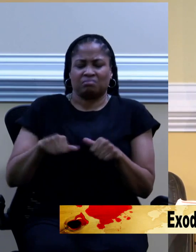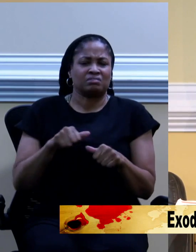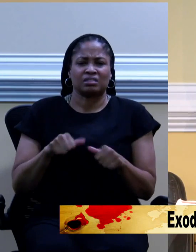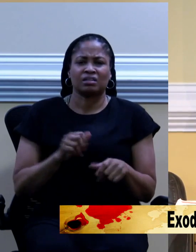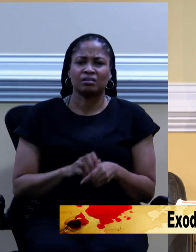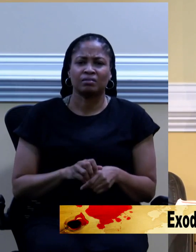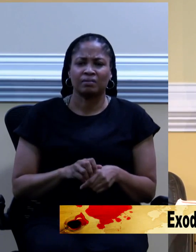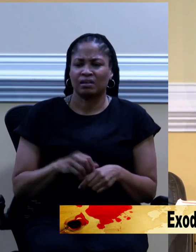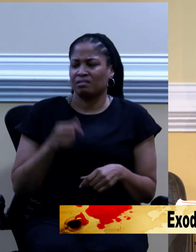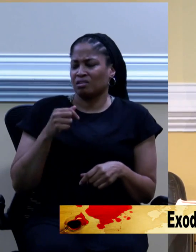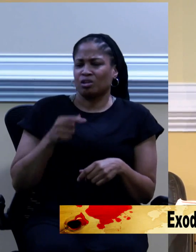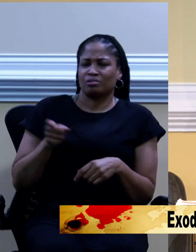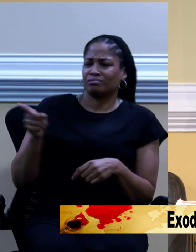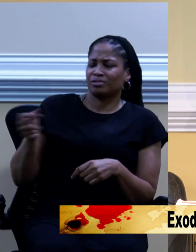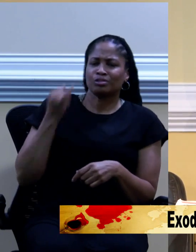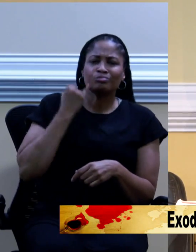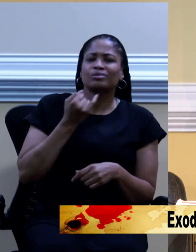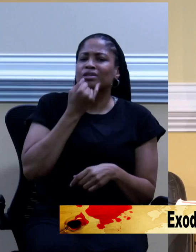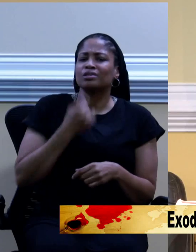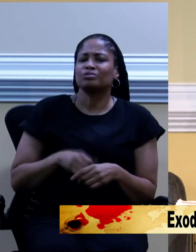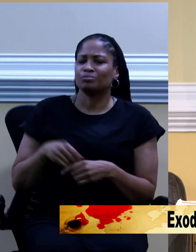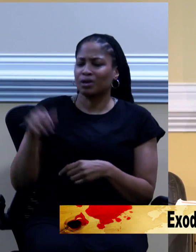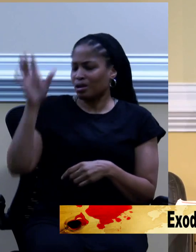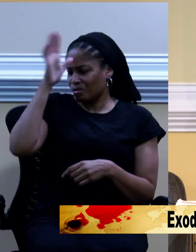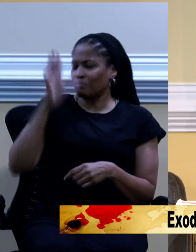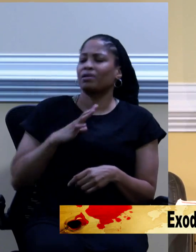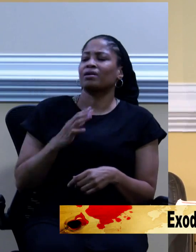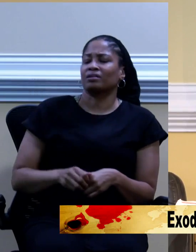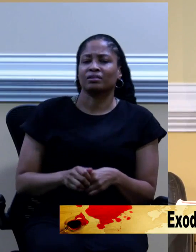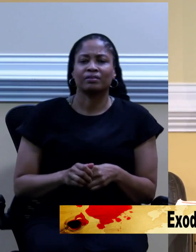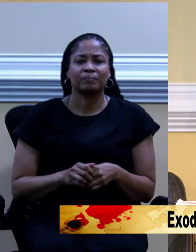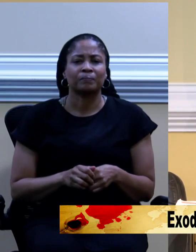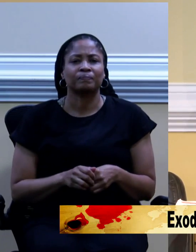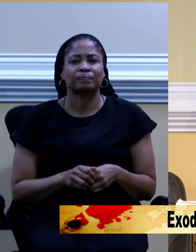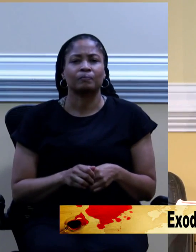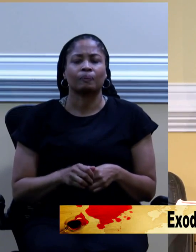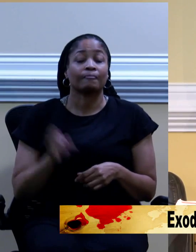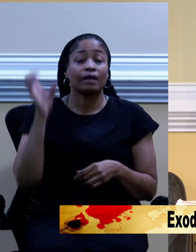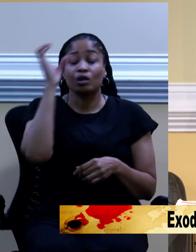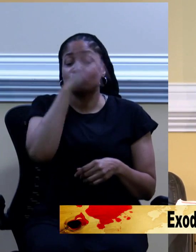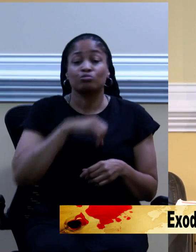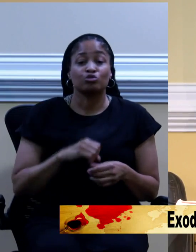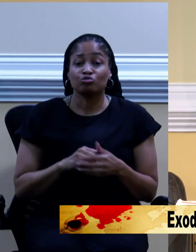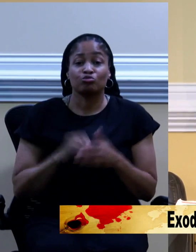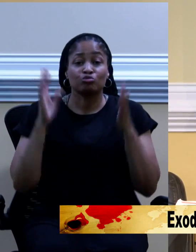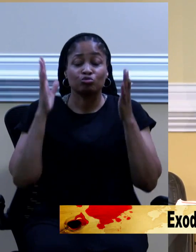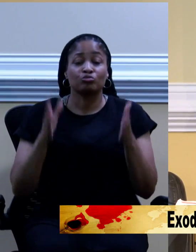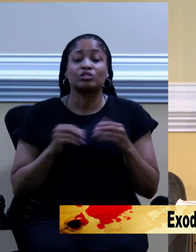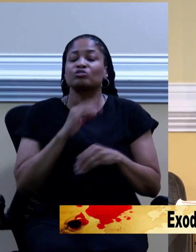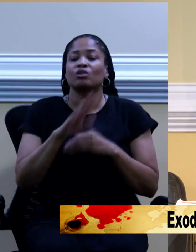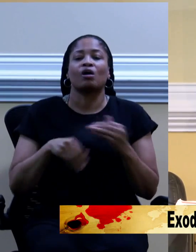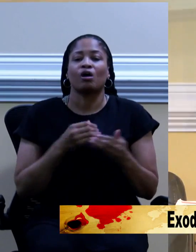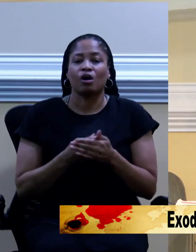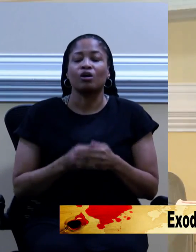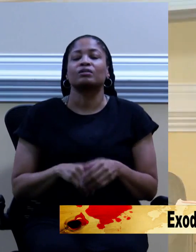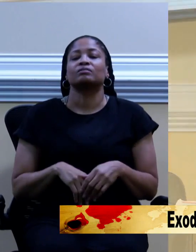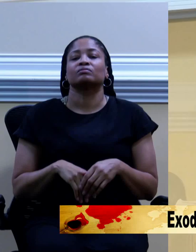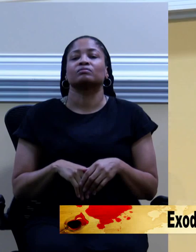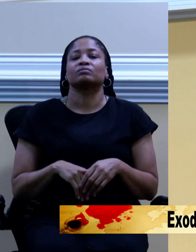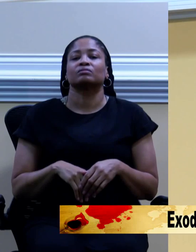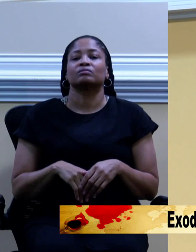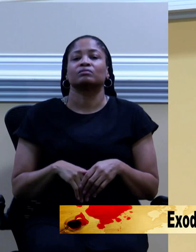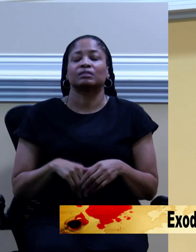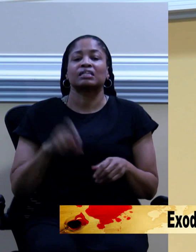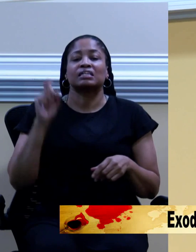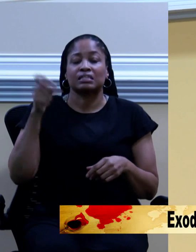got a pass. So now, if a stranger let all his male be circumcised, right. Go ahead and read. And then let him come near and